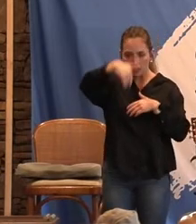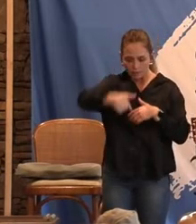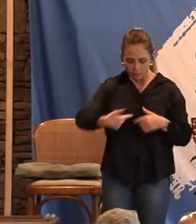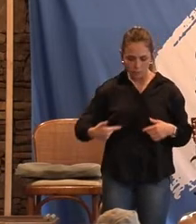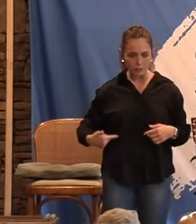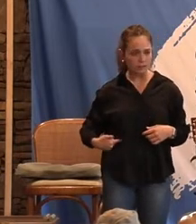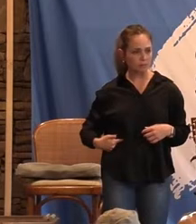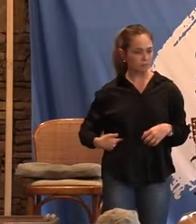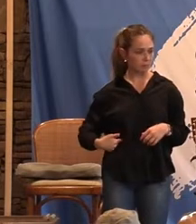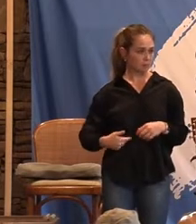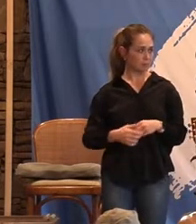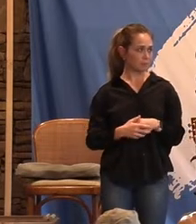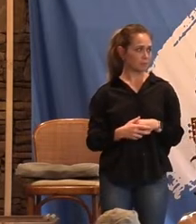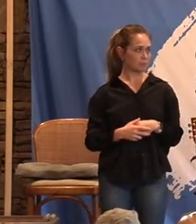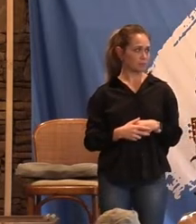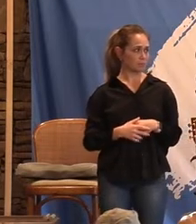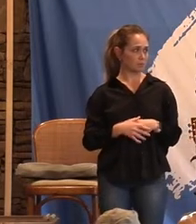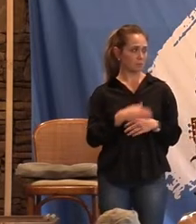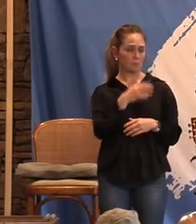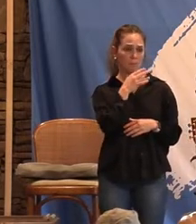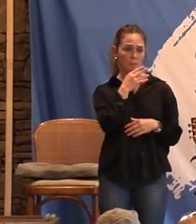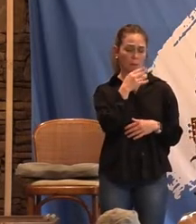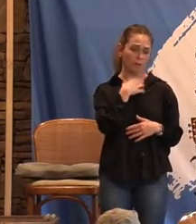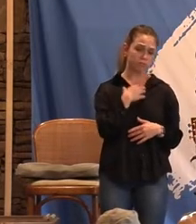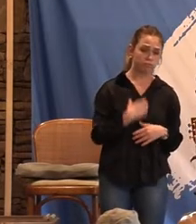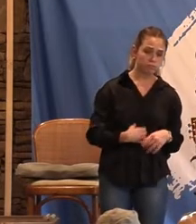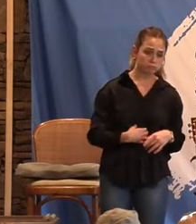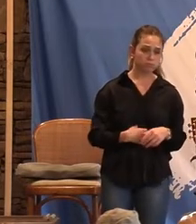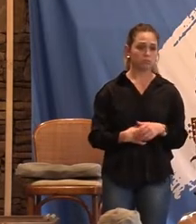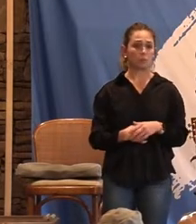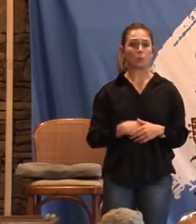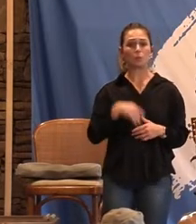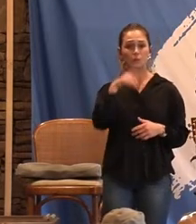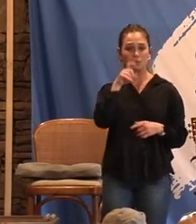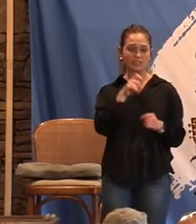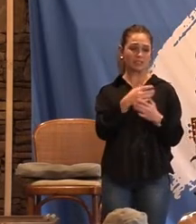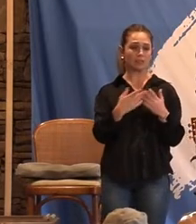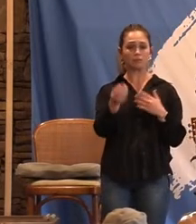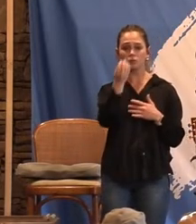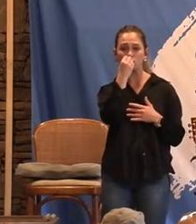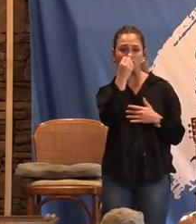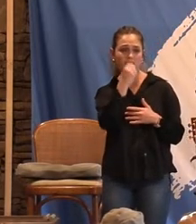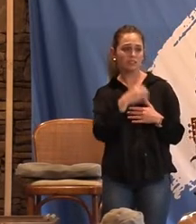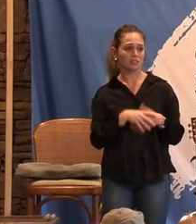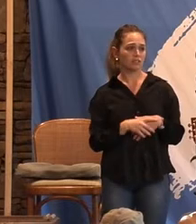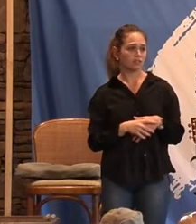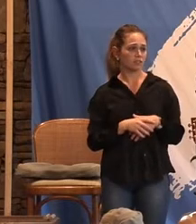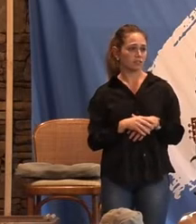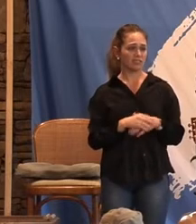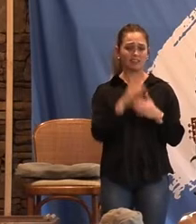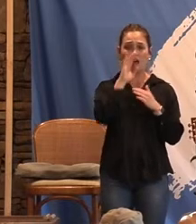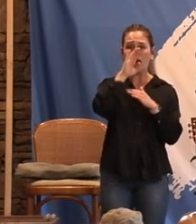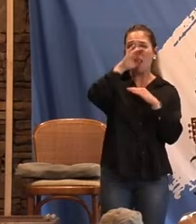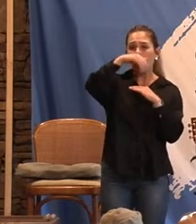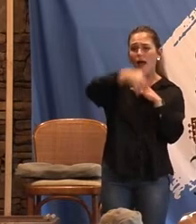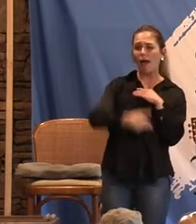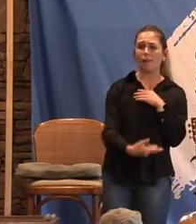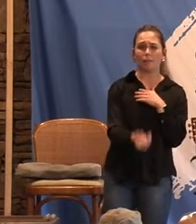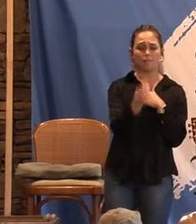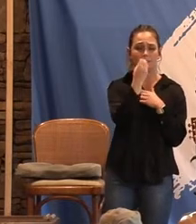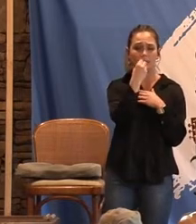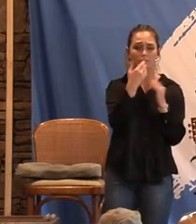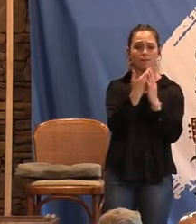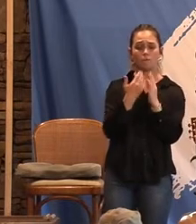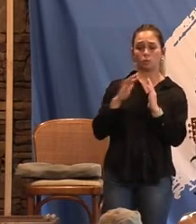belly. Mama, we're hungry. We need something to eat. The elephant got us before you